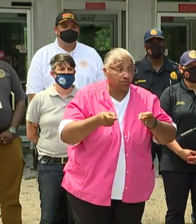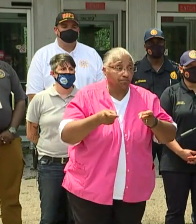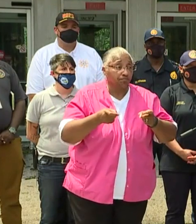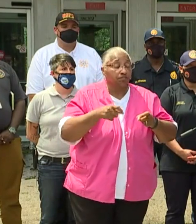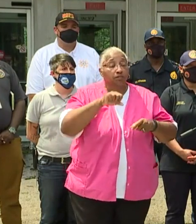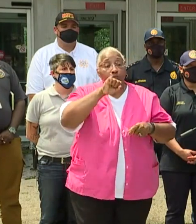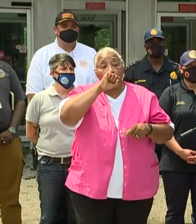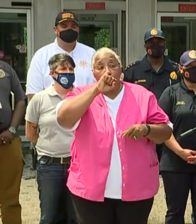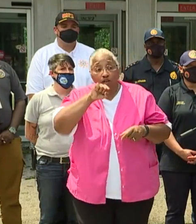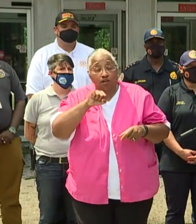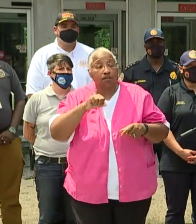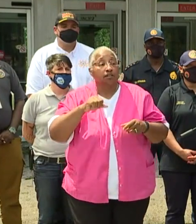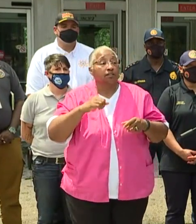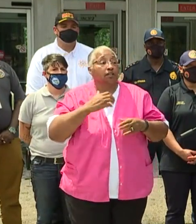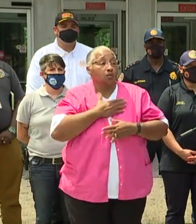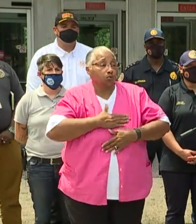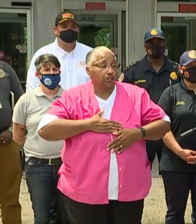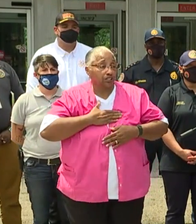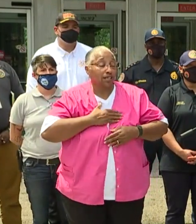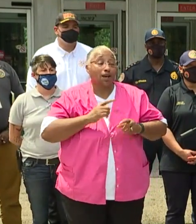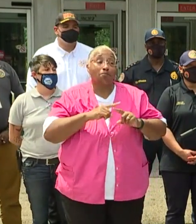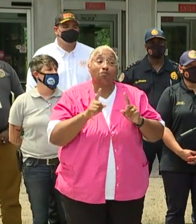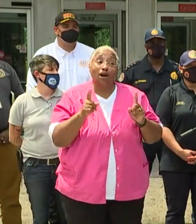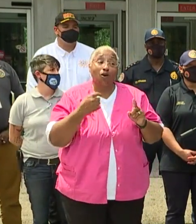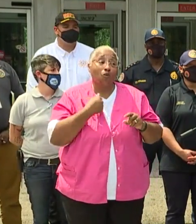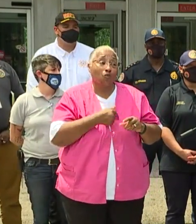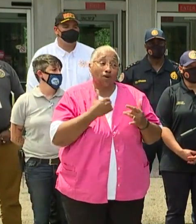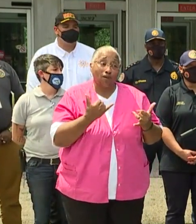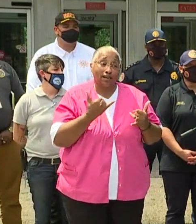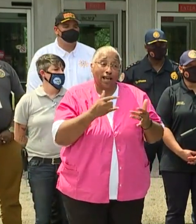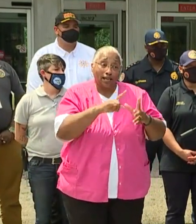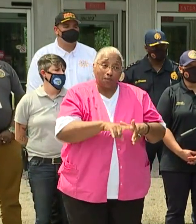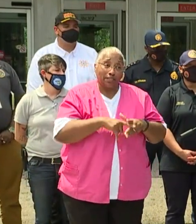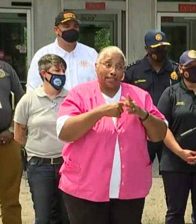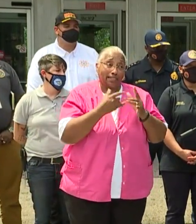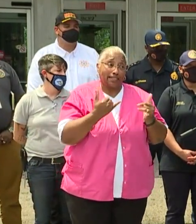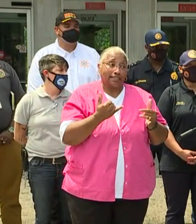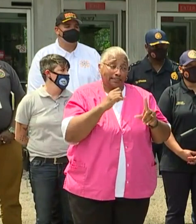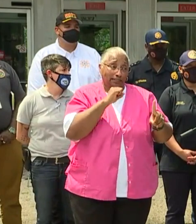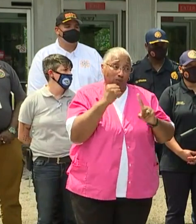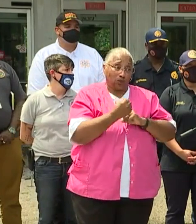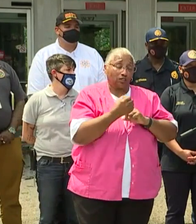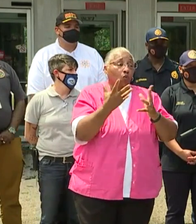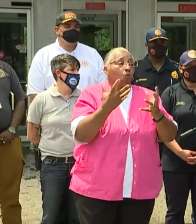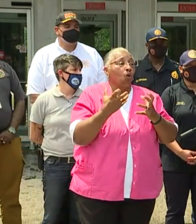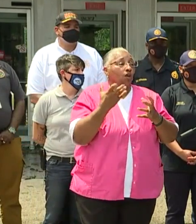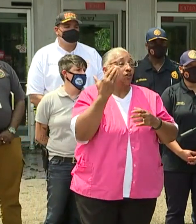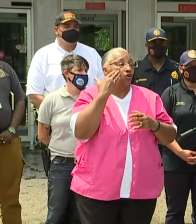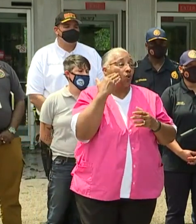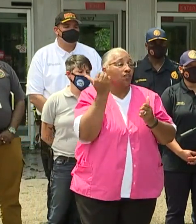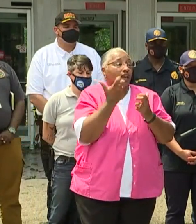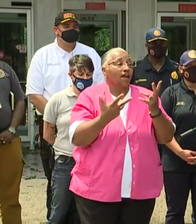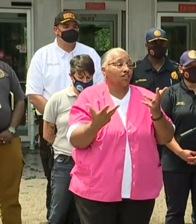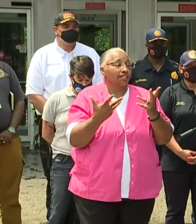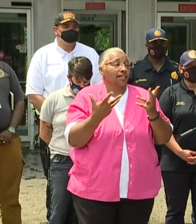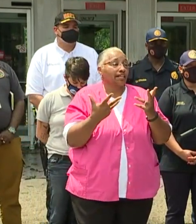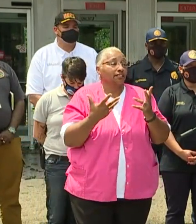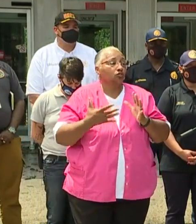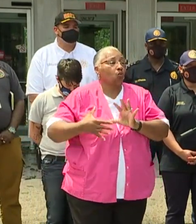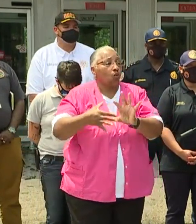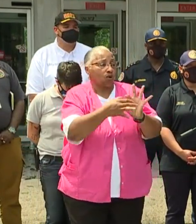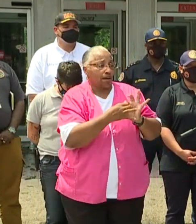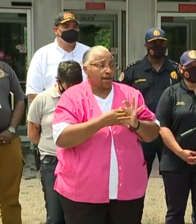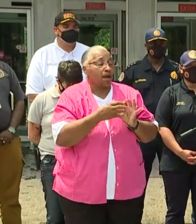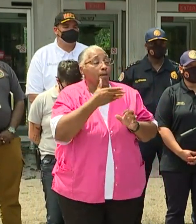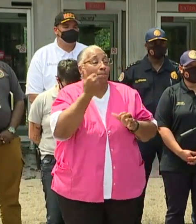it, appreciate it very much. But we're right in the beginning of this, okay? We want to make sure that this is coordinated. So the best way to